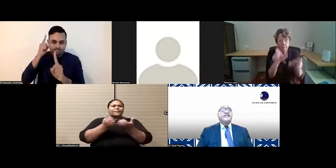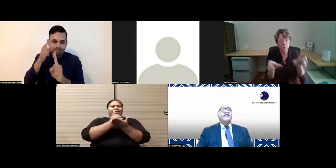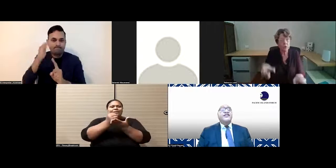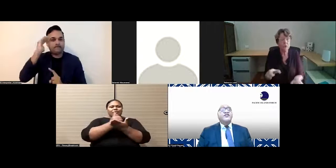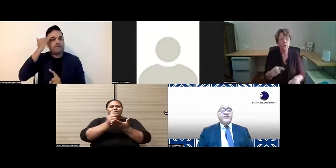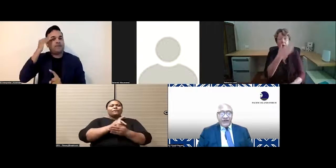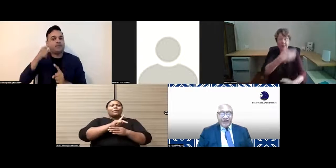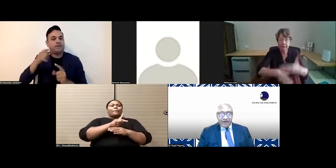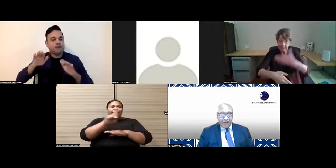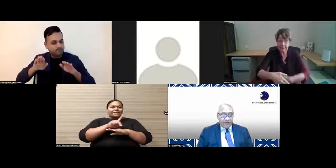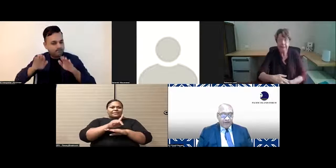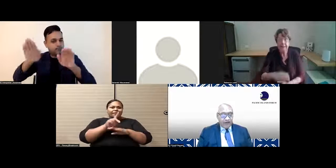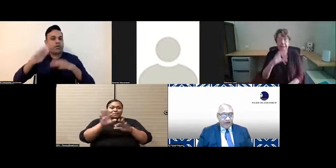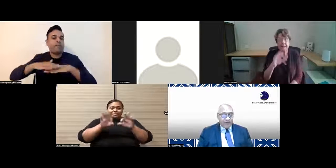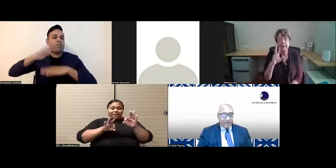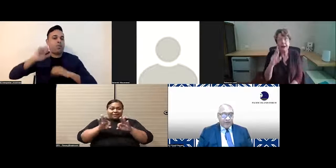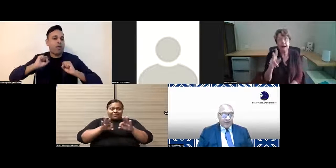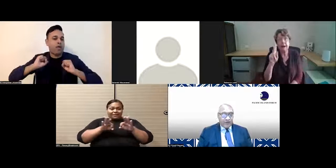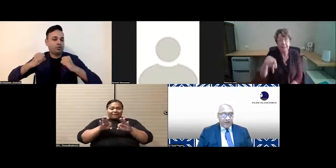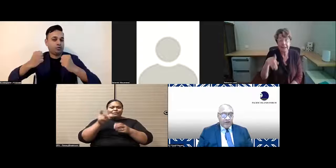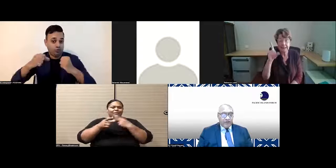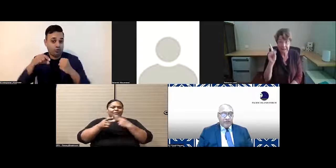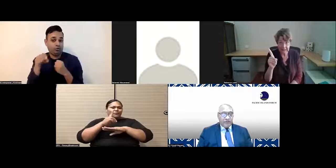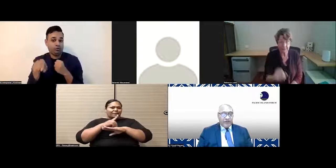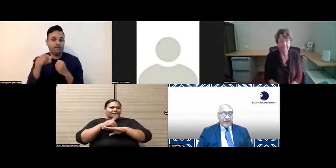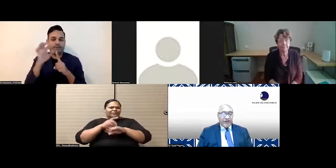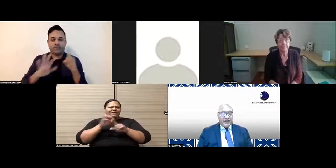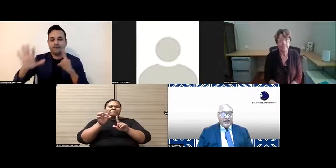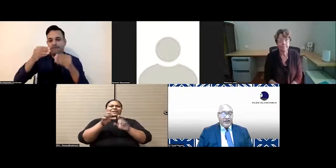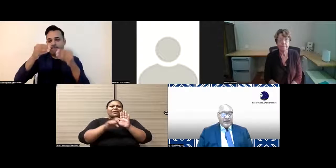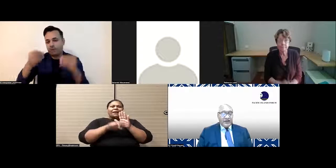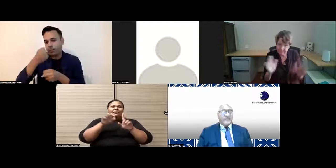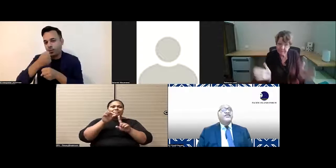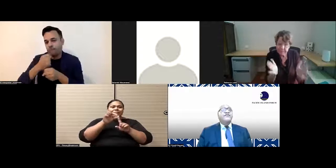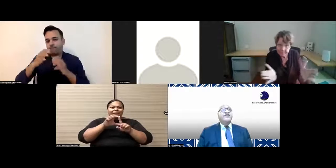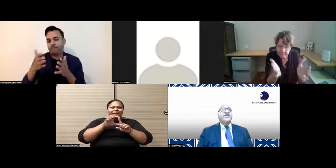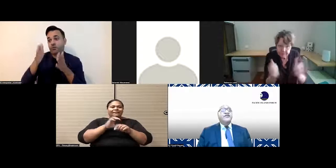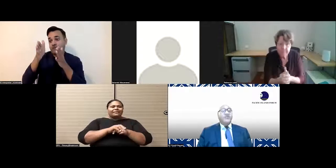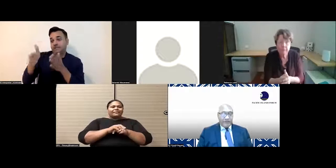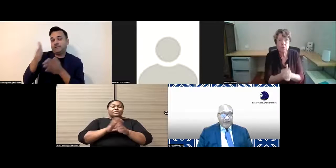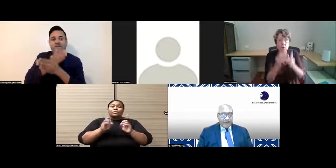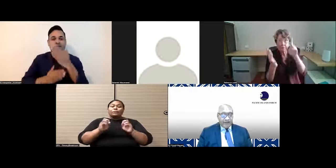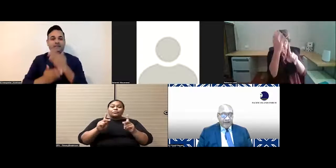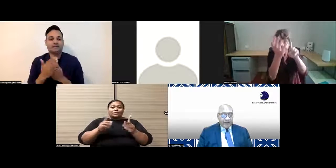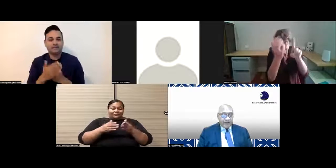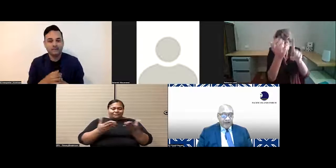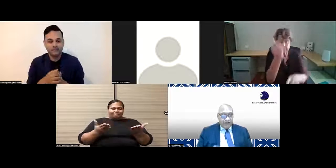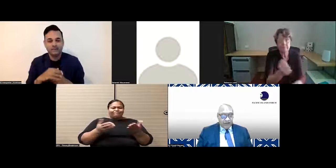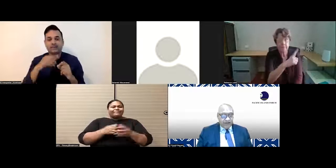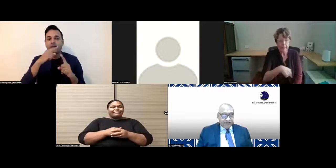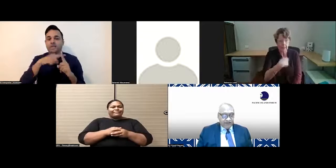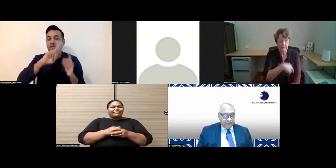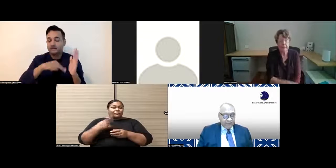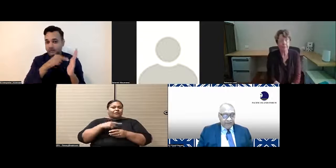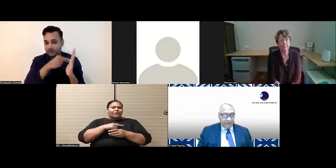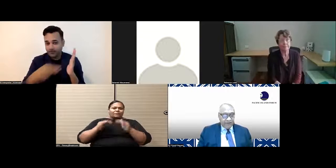It is an opportunity to garner support to progress the achievement of our commitment